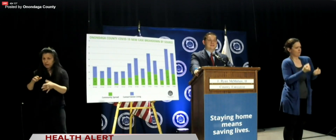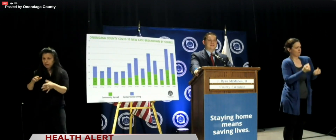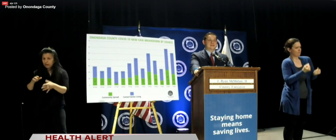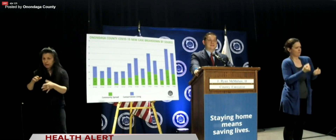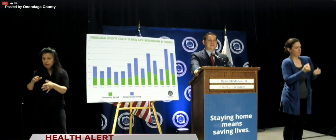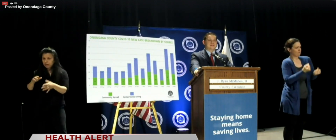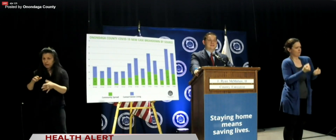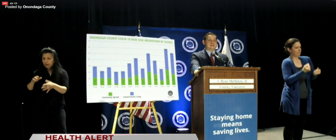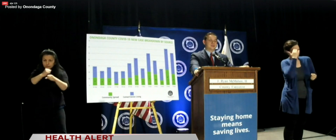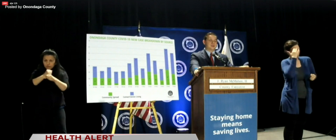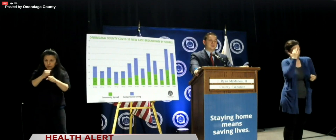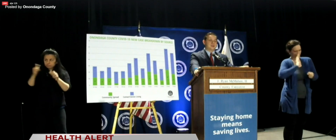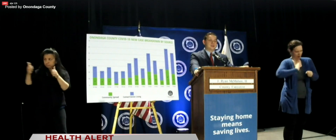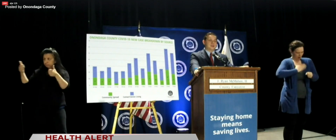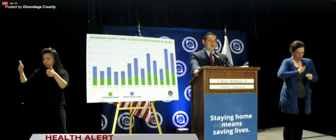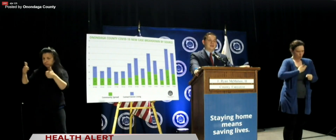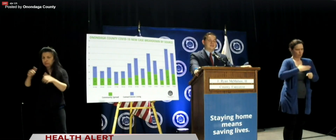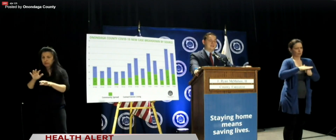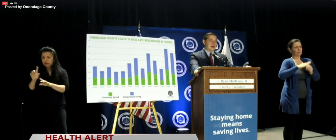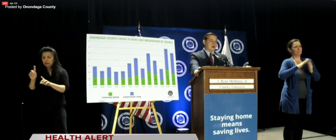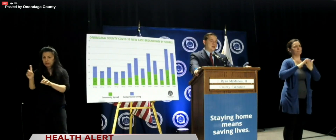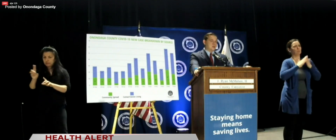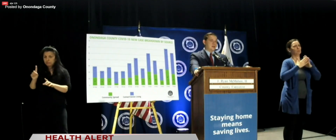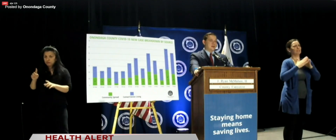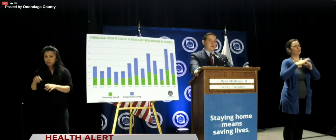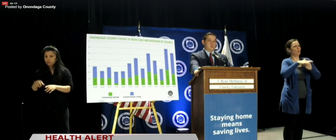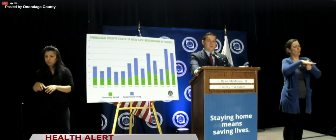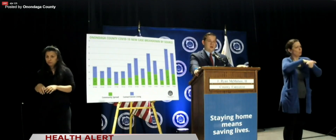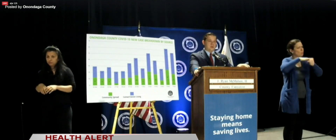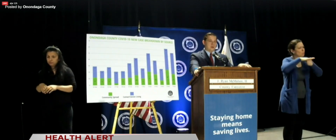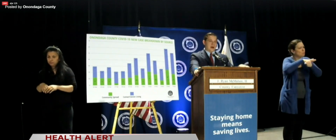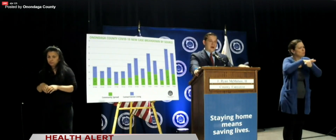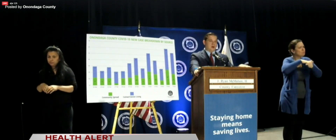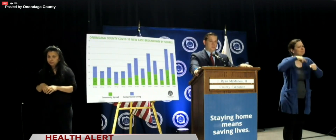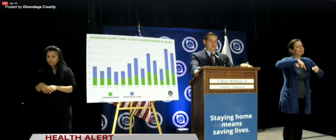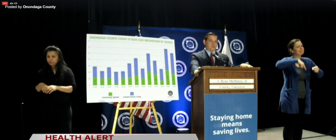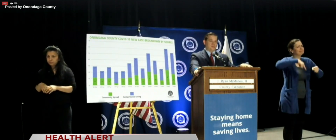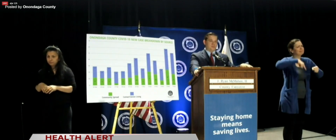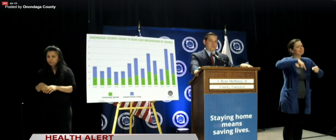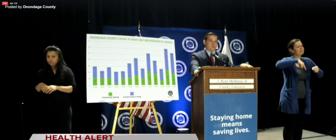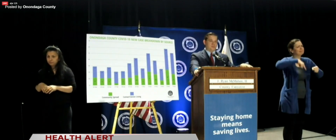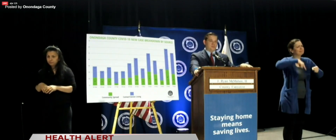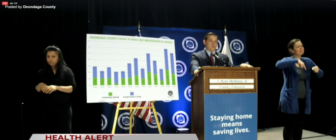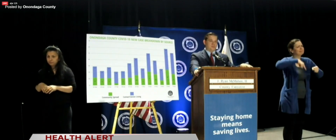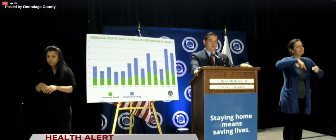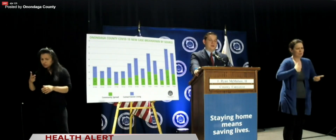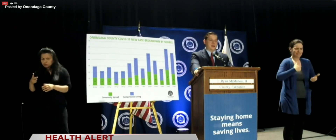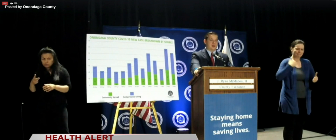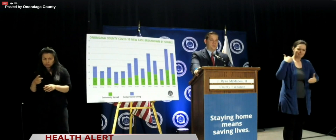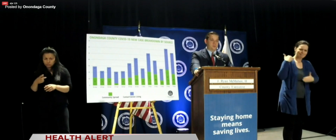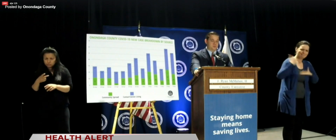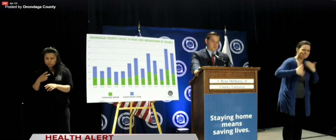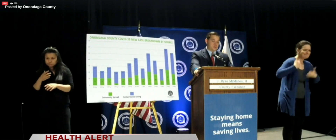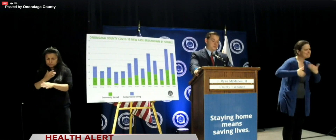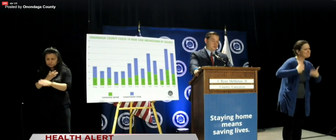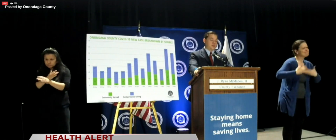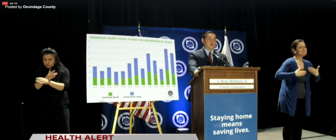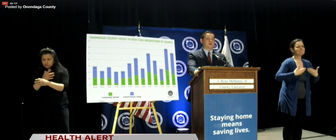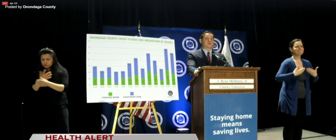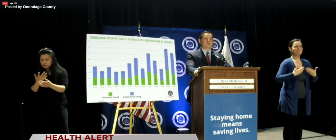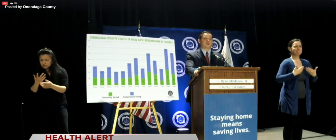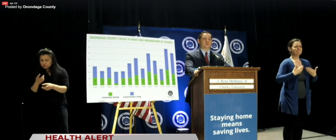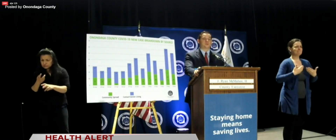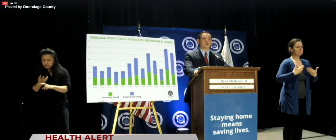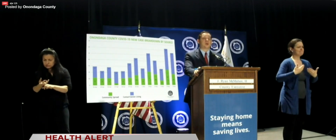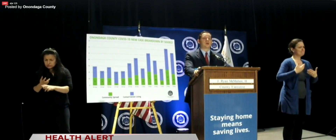challenge and it's not our lane, we want to help if we can, and we've wanted to help, specifically on nursing